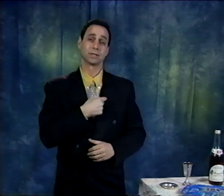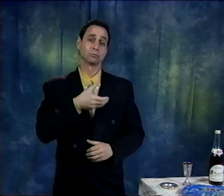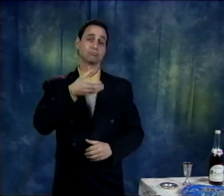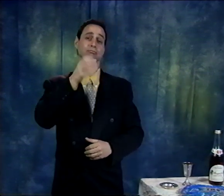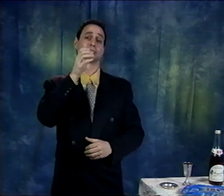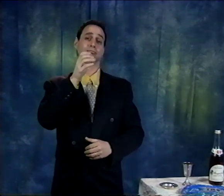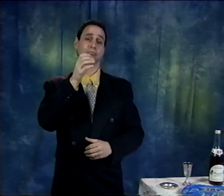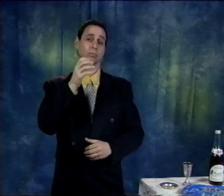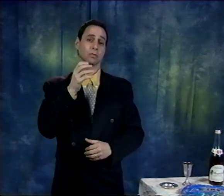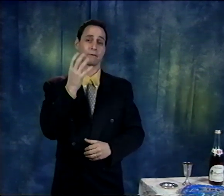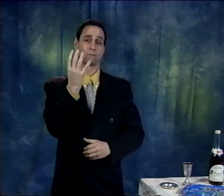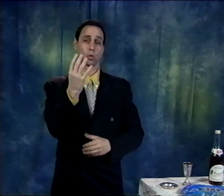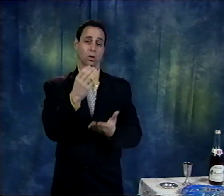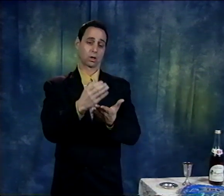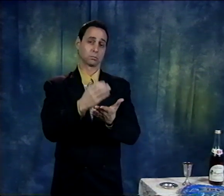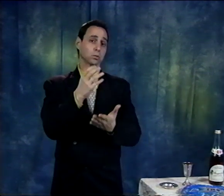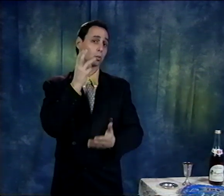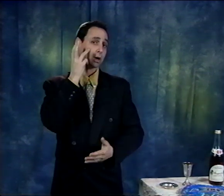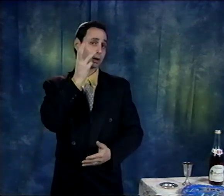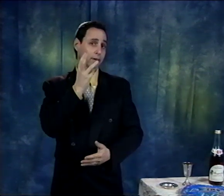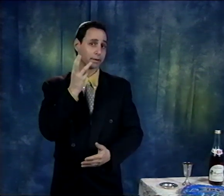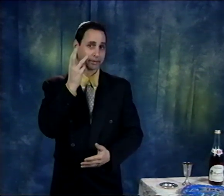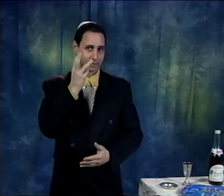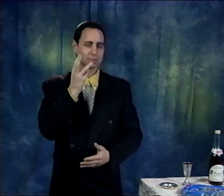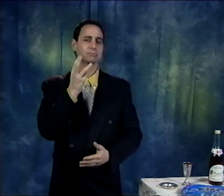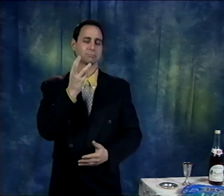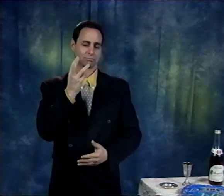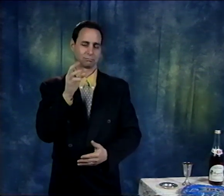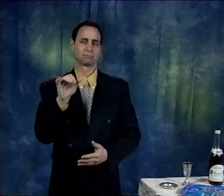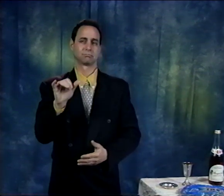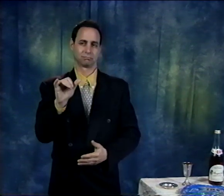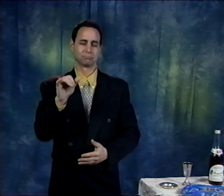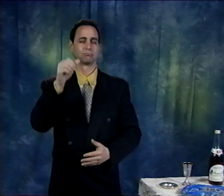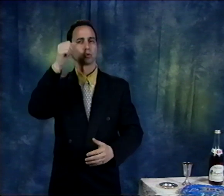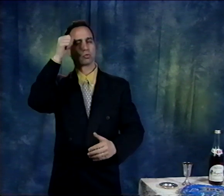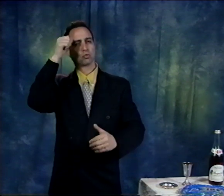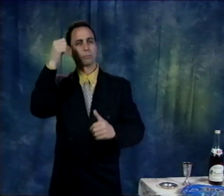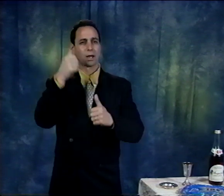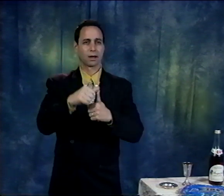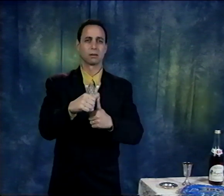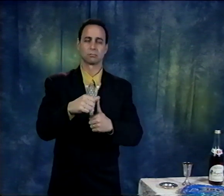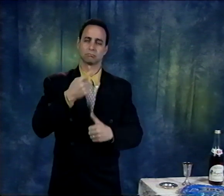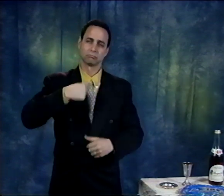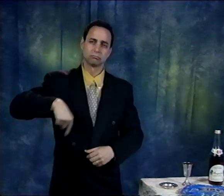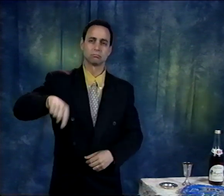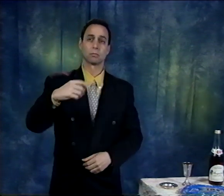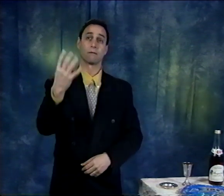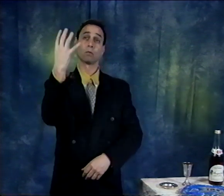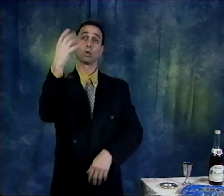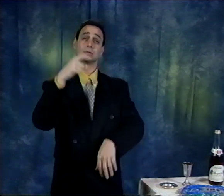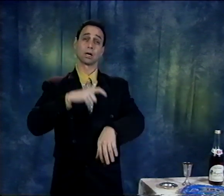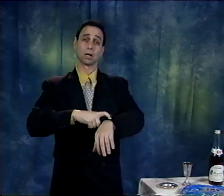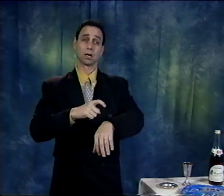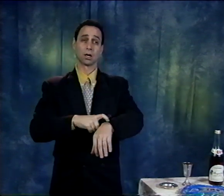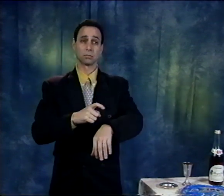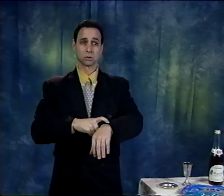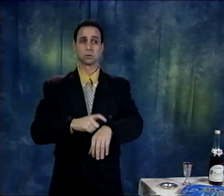Okay. We drink 4 cups of wine as it reminds us of the 4